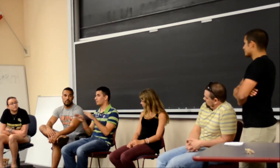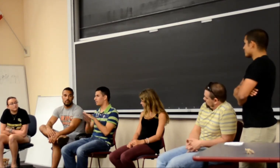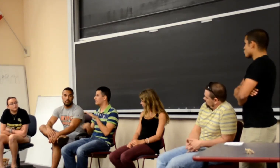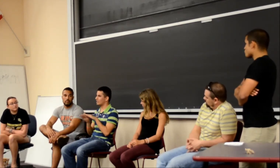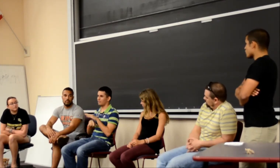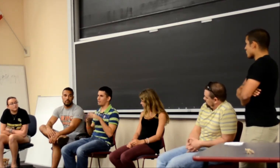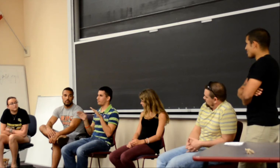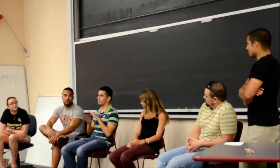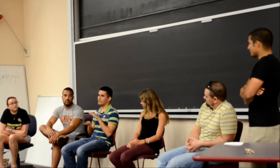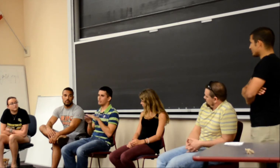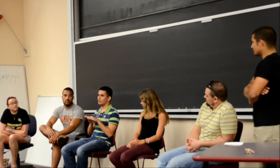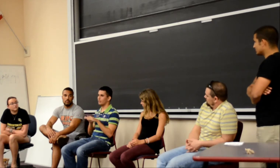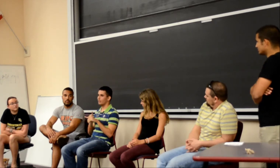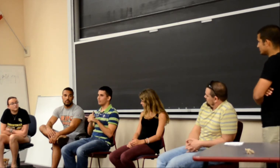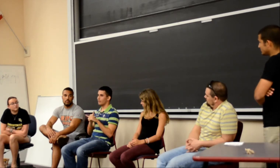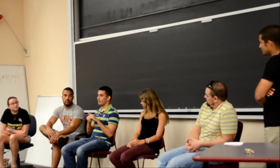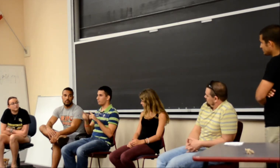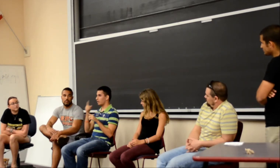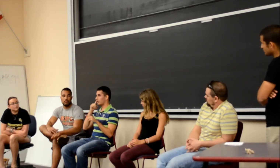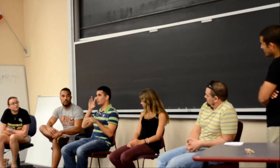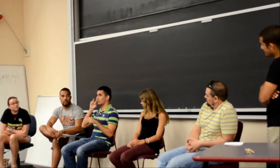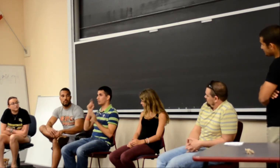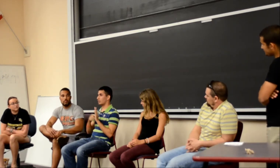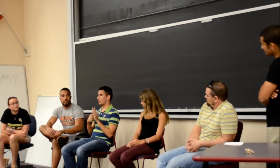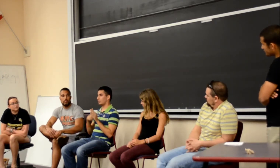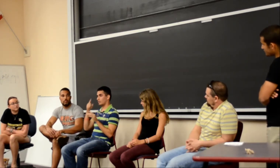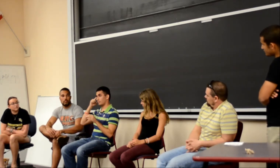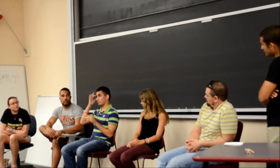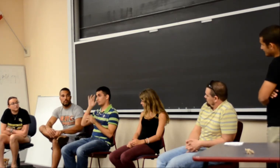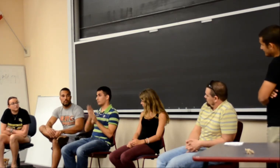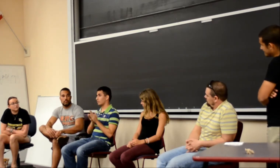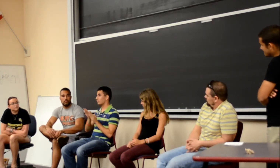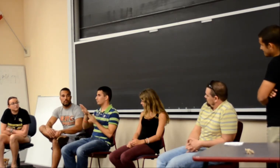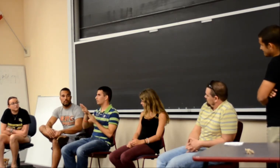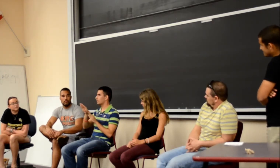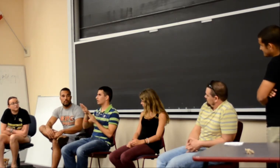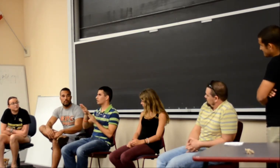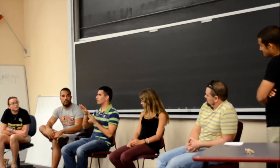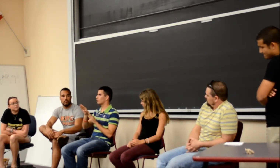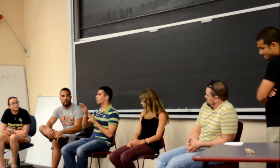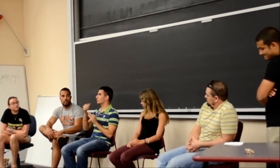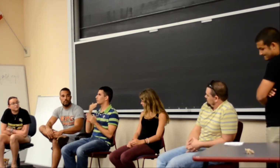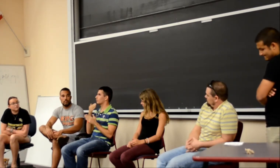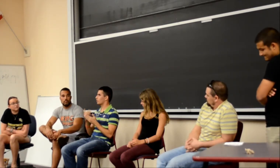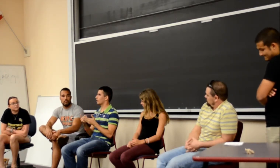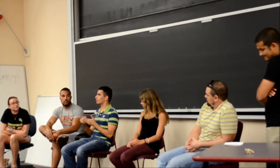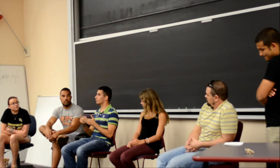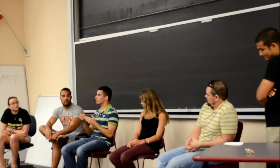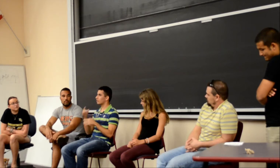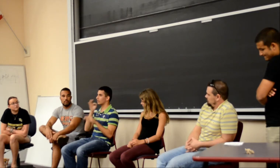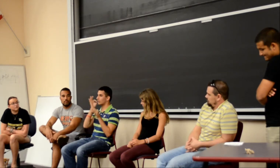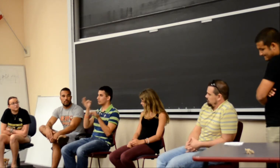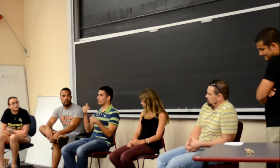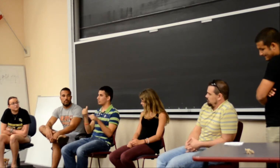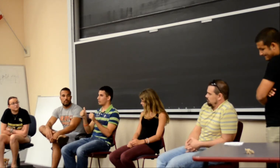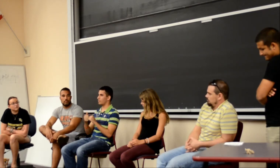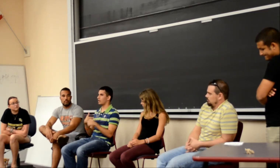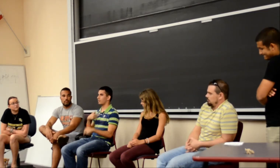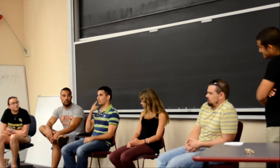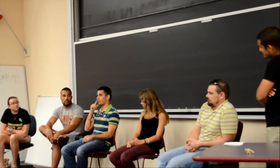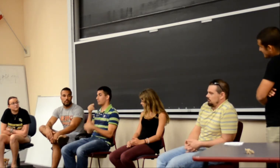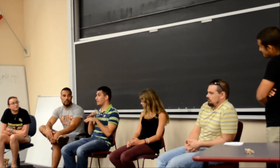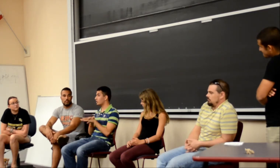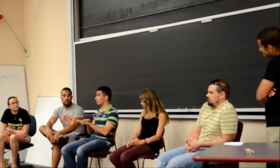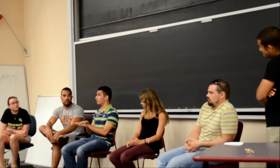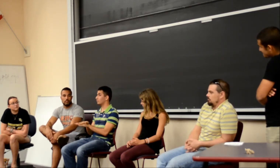blah, blah, very basic. But I noticed that, my introduction goes pretty well. They decided to try me